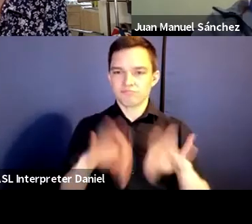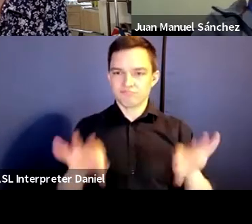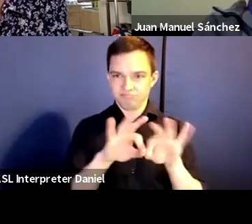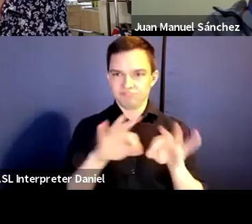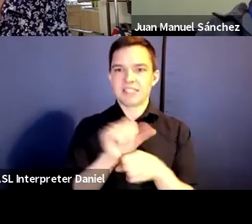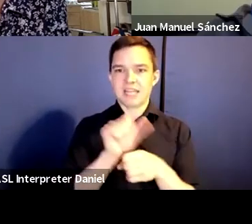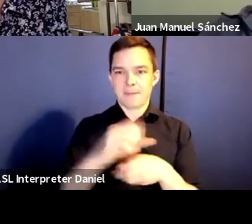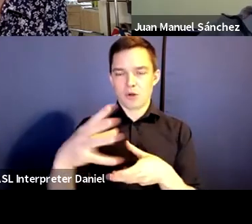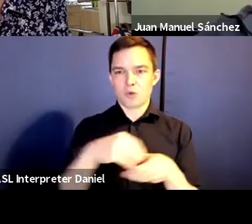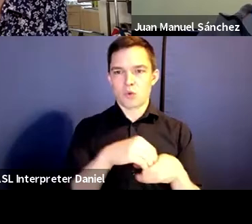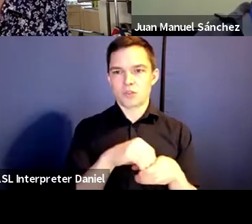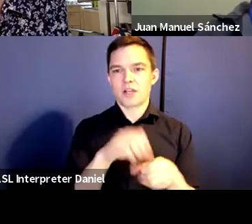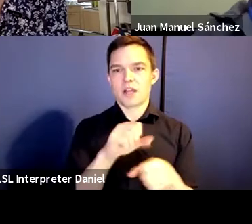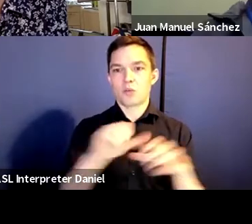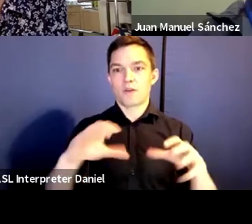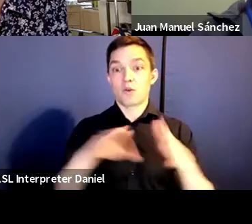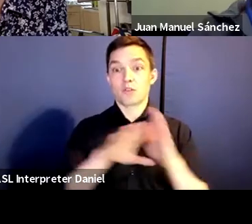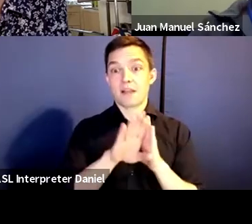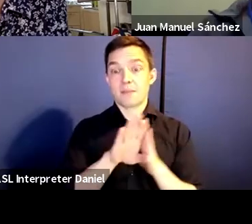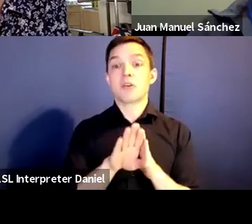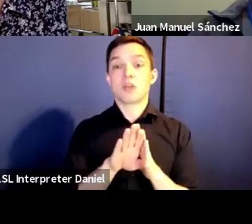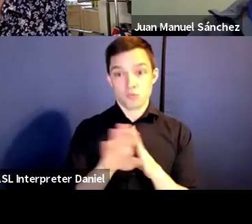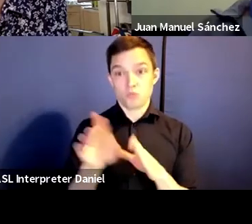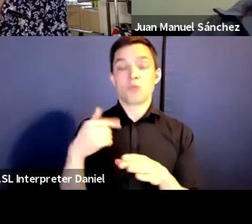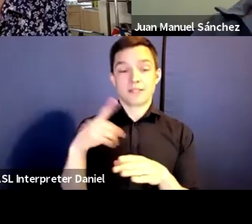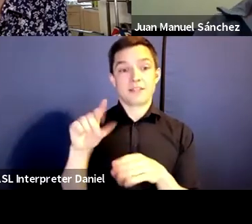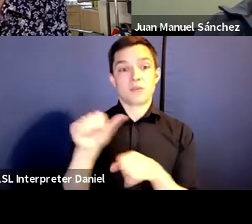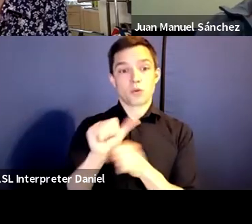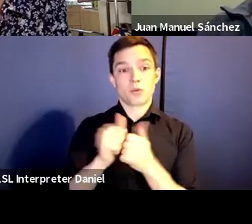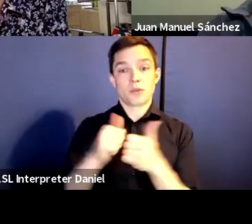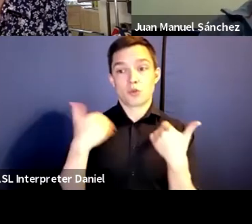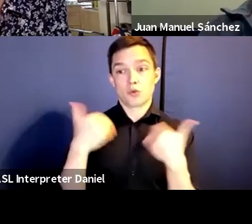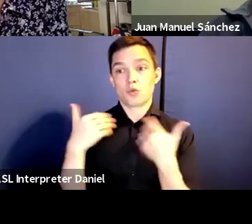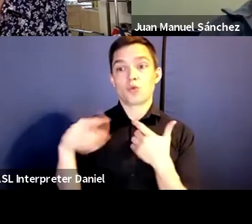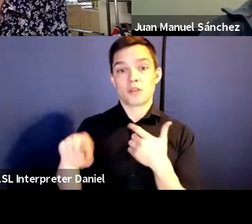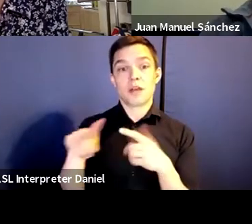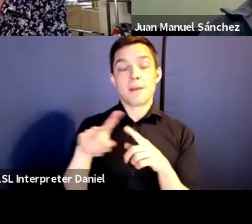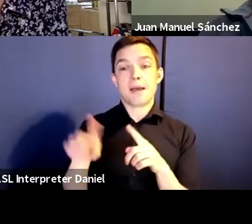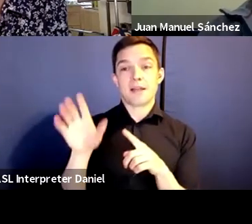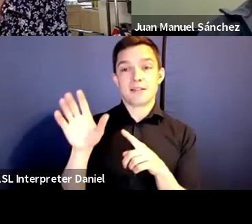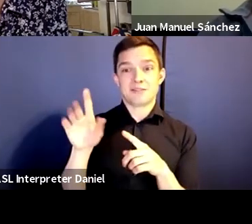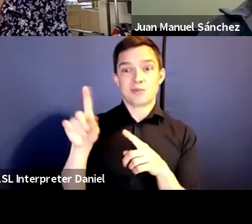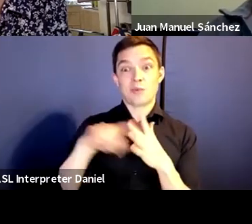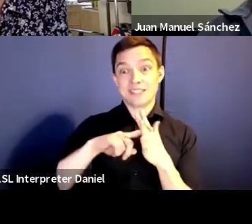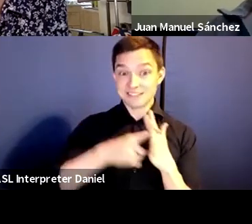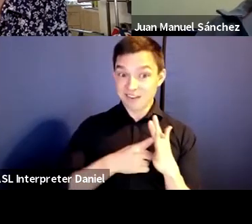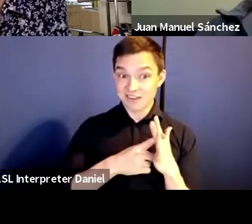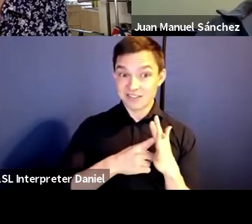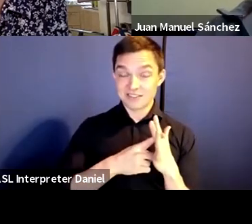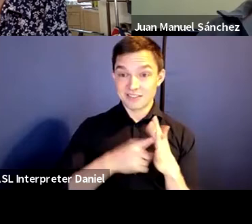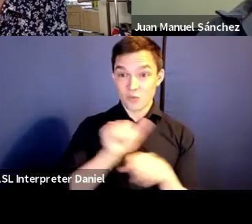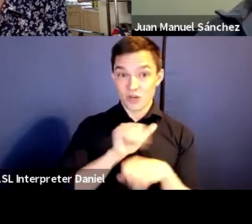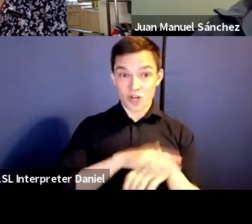inclusion as well and the workforce development, and we were working with the youth. But when we start like working on